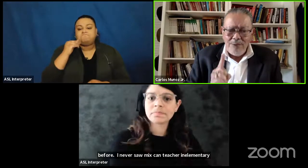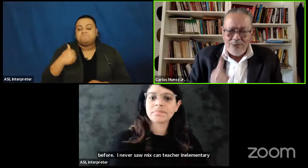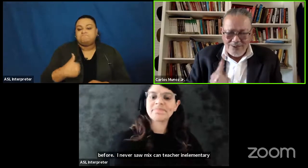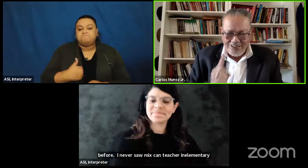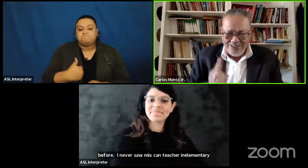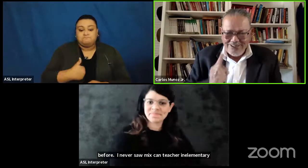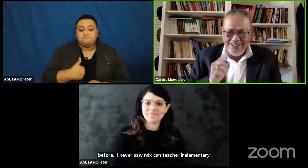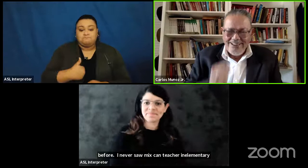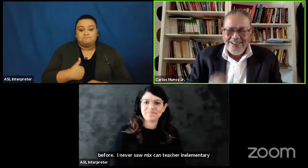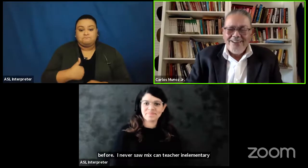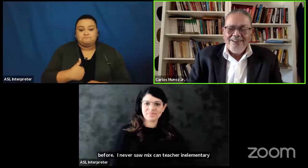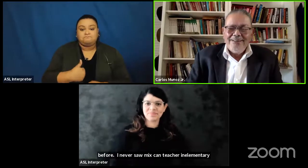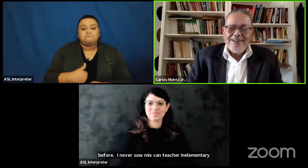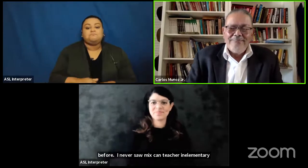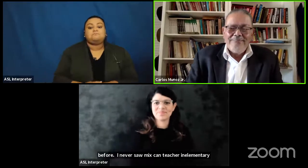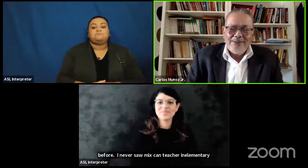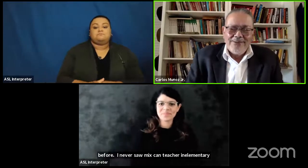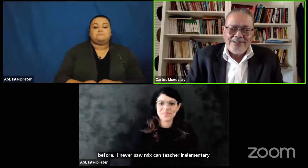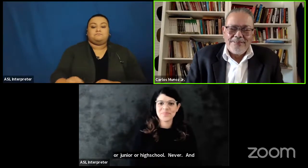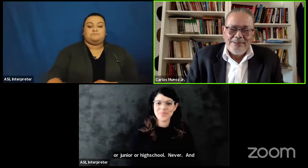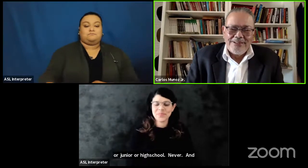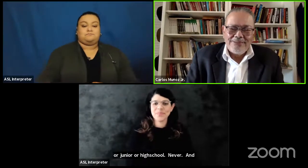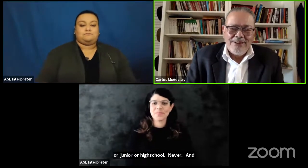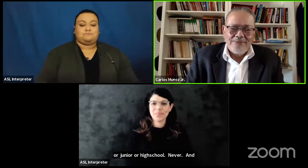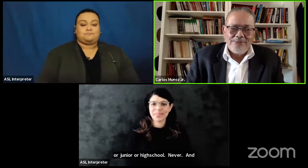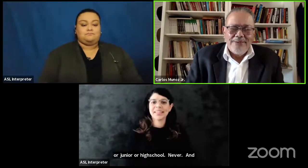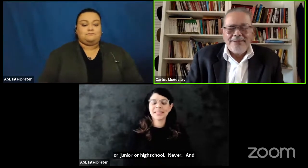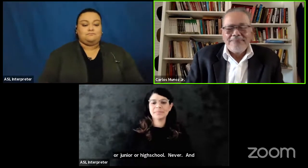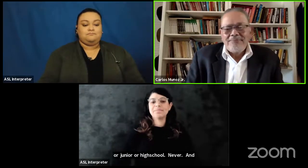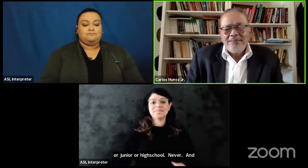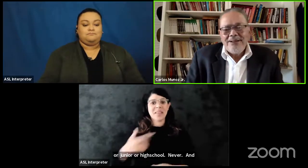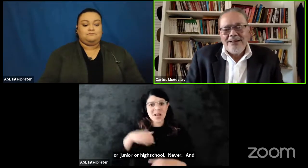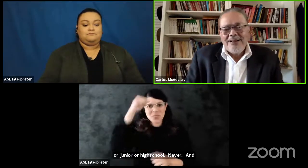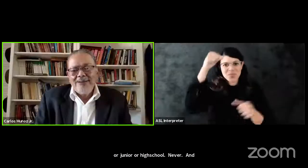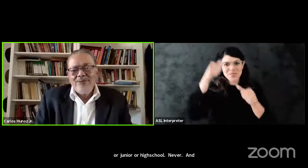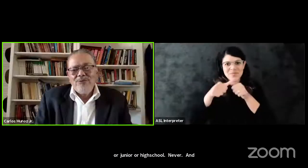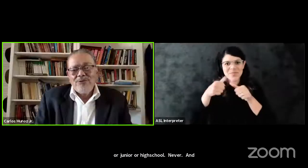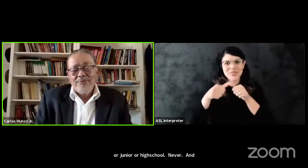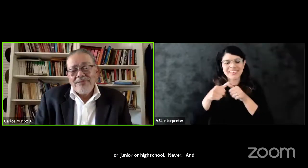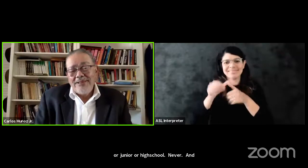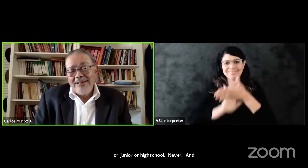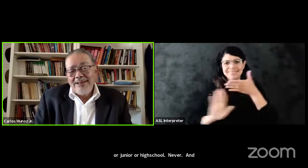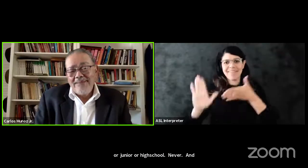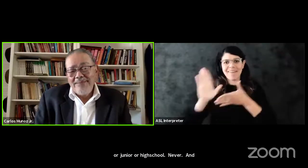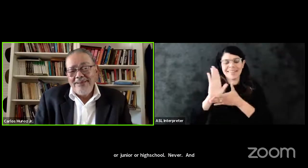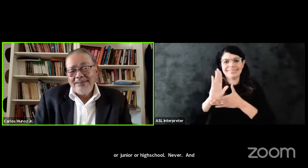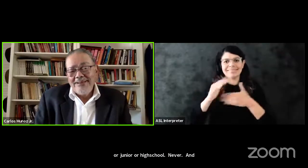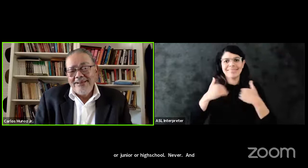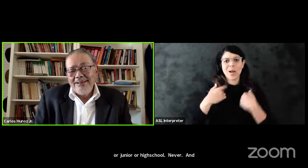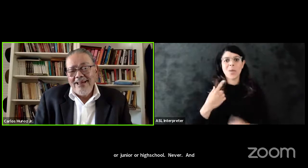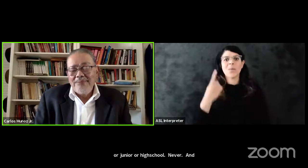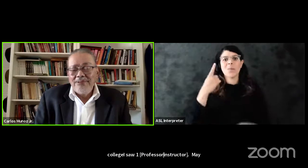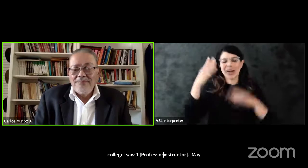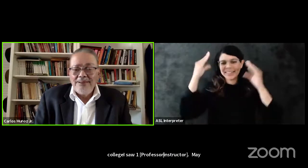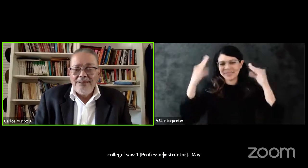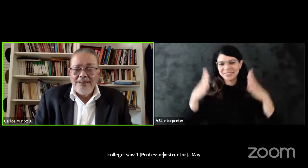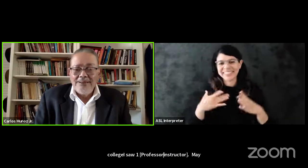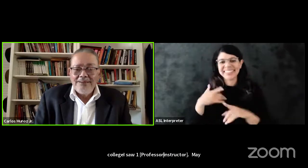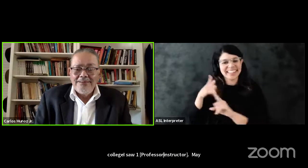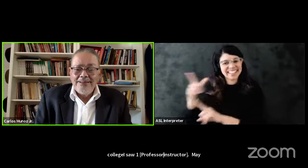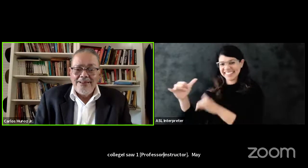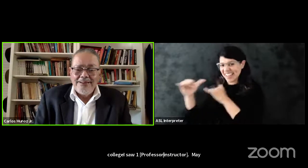had one professor, may he rest in peace, Ralph Guzman, who was from East LA like me, and I happened to